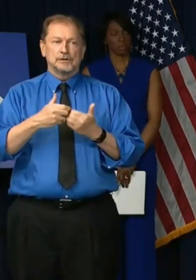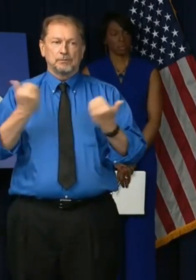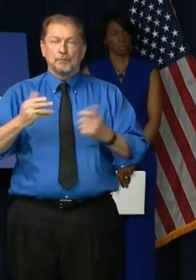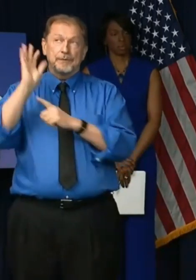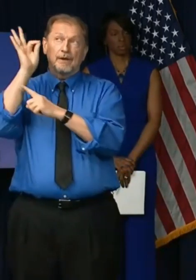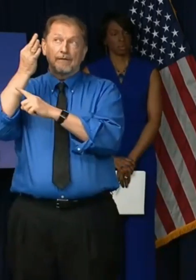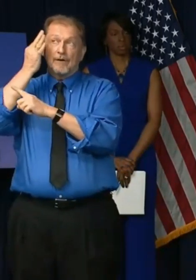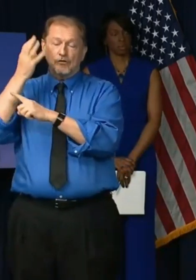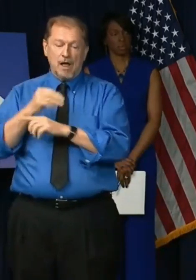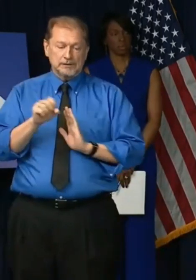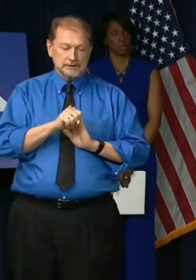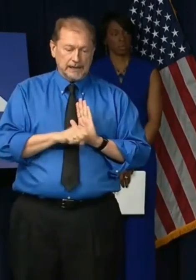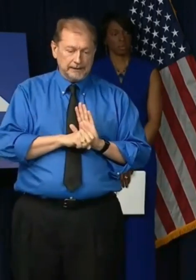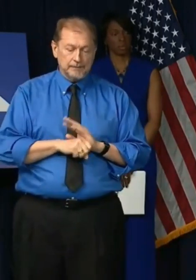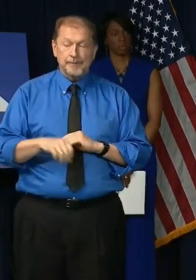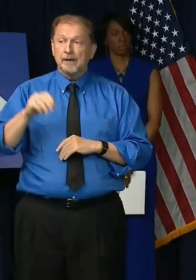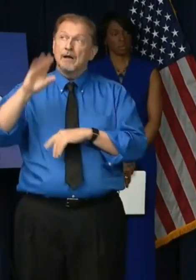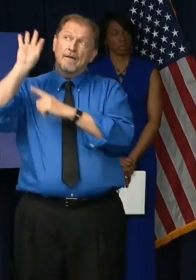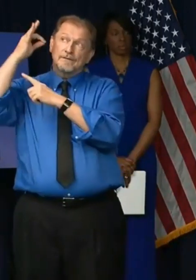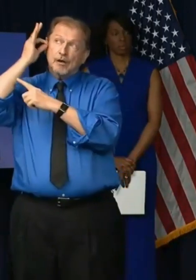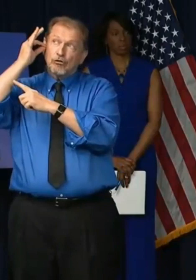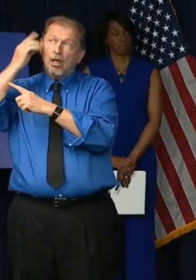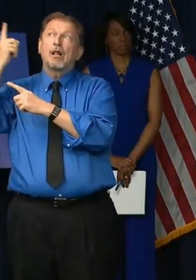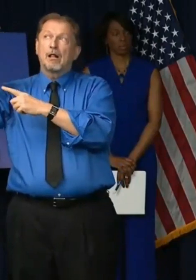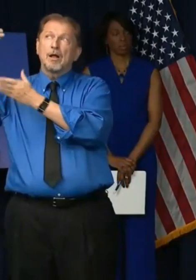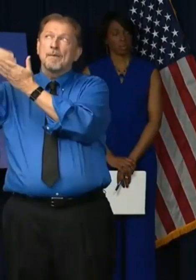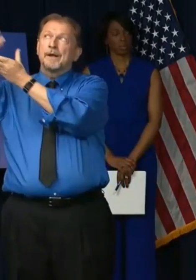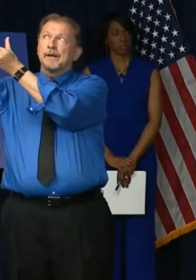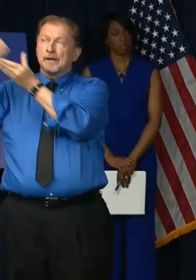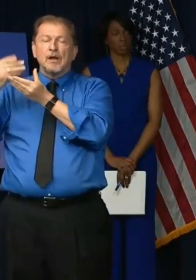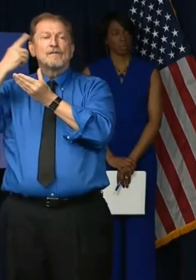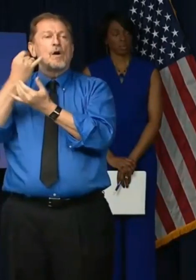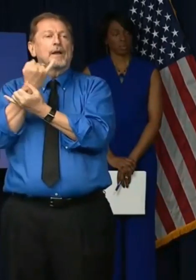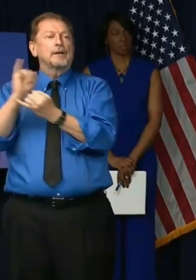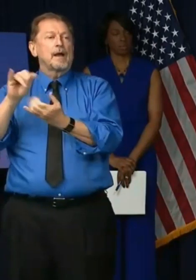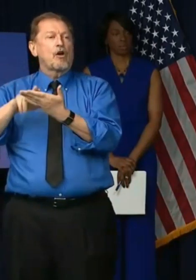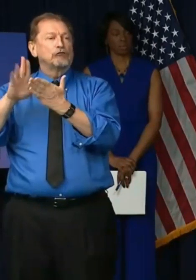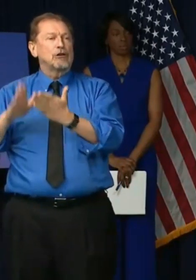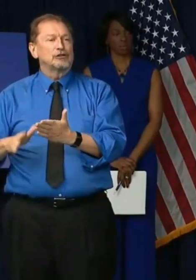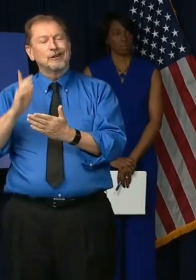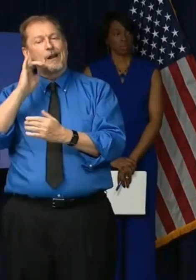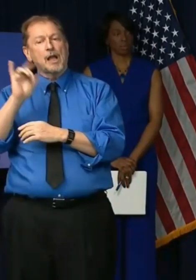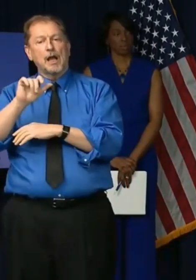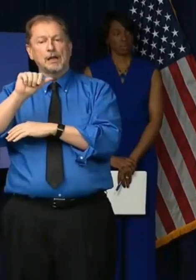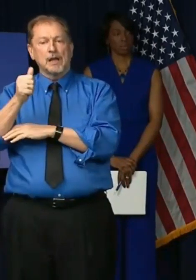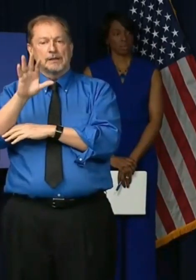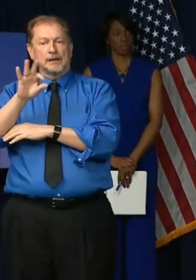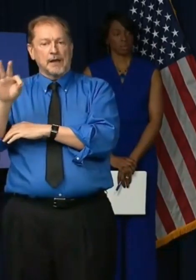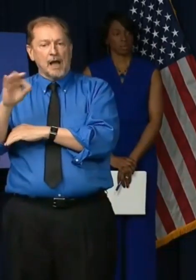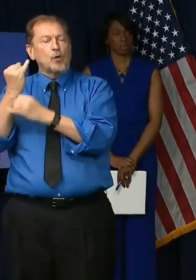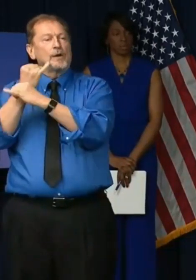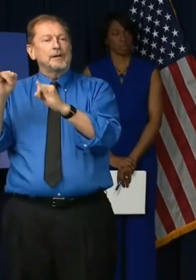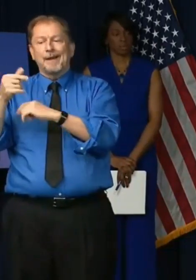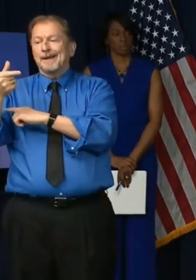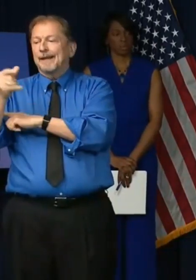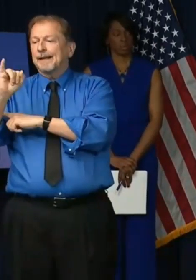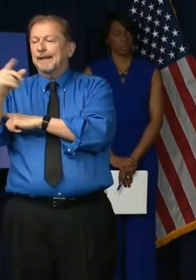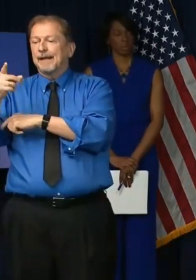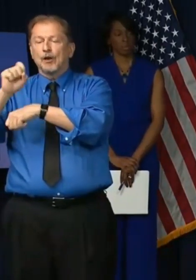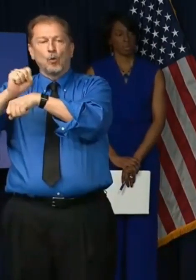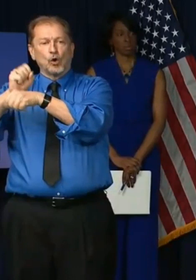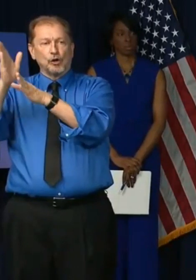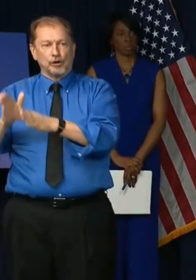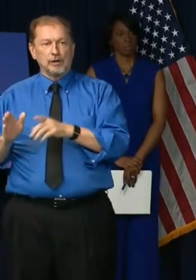for independent contractors need to go through, they should now go through the process and